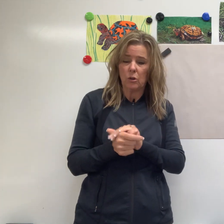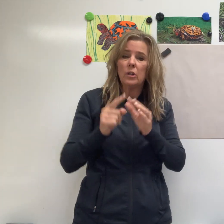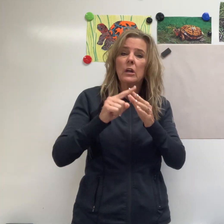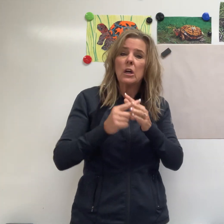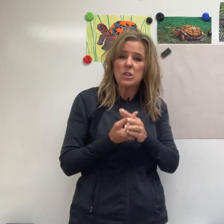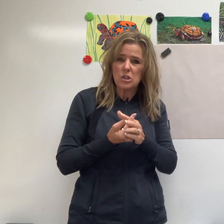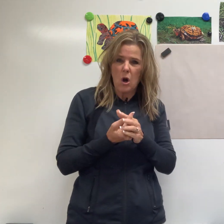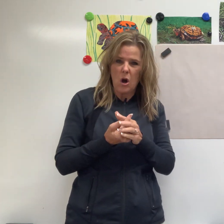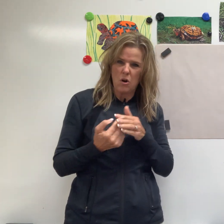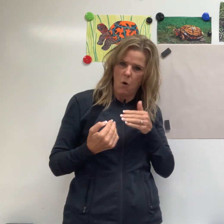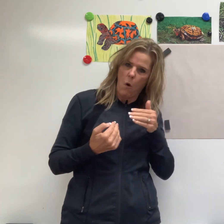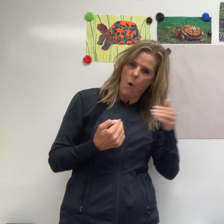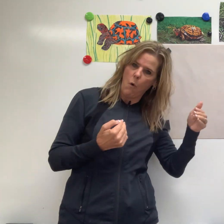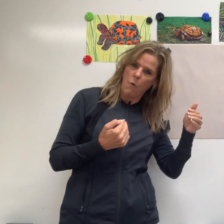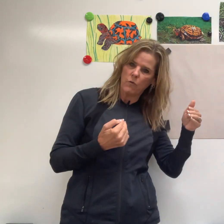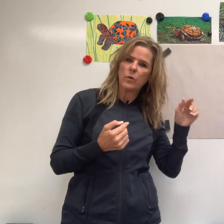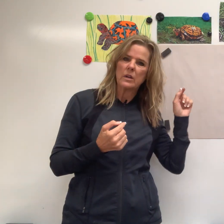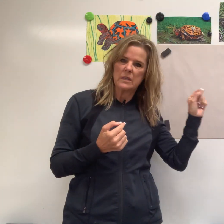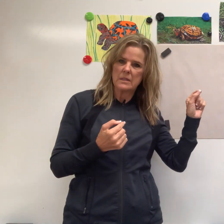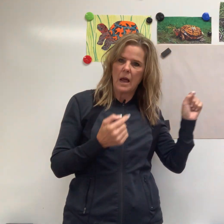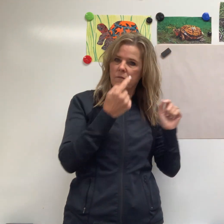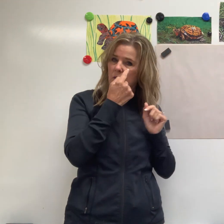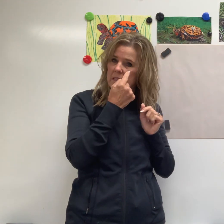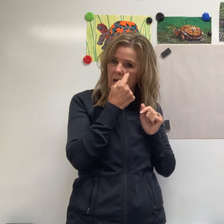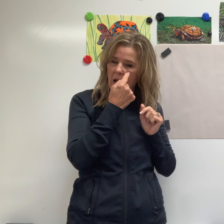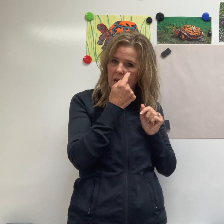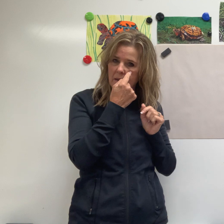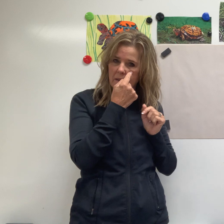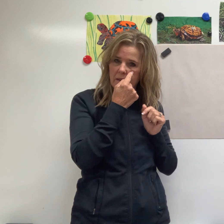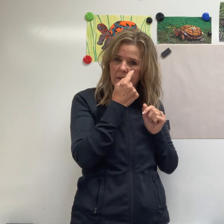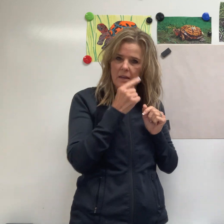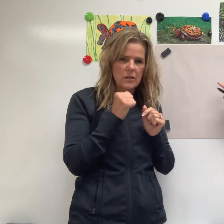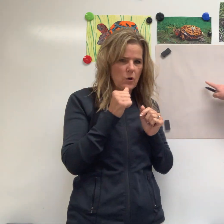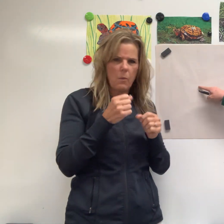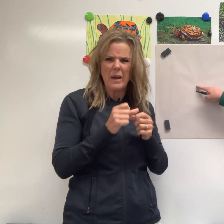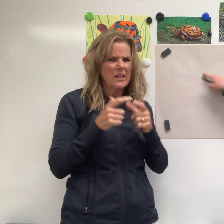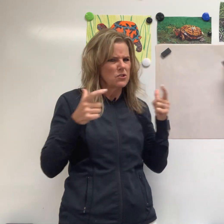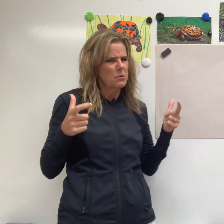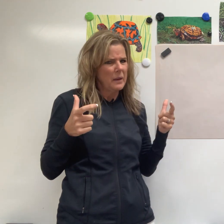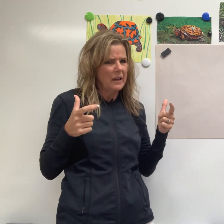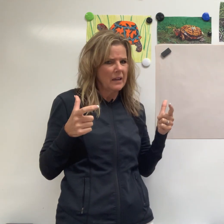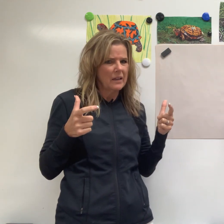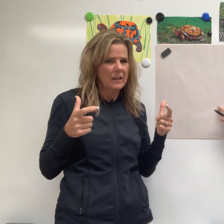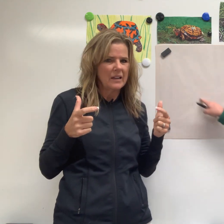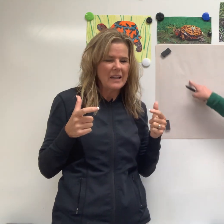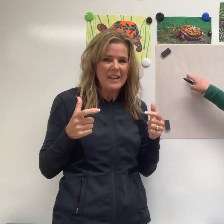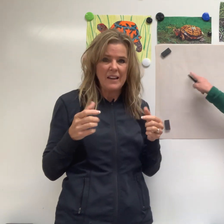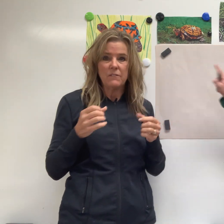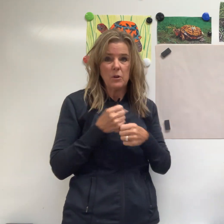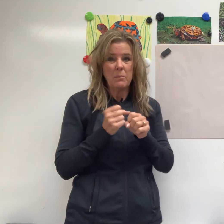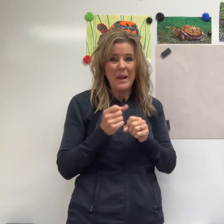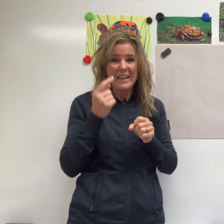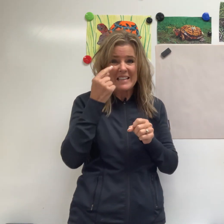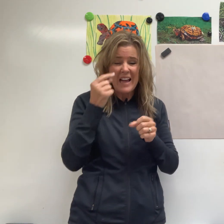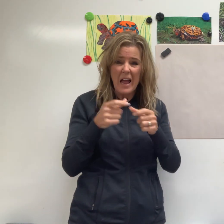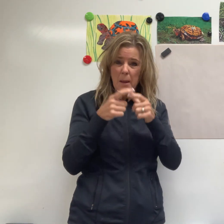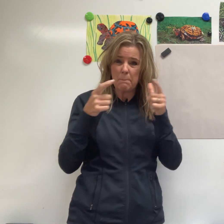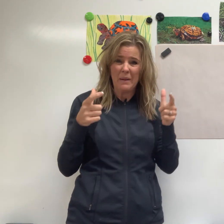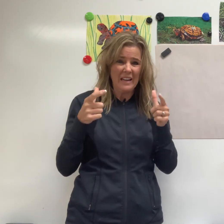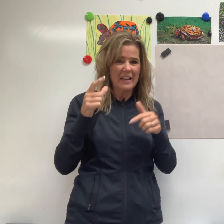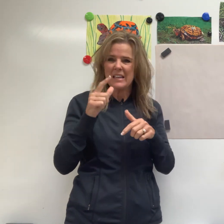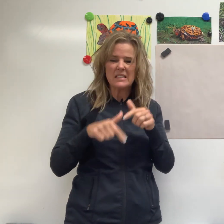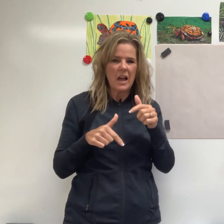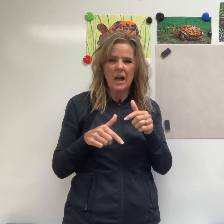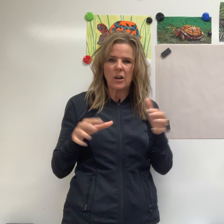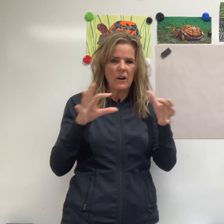start over to the side a little bit for his eyeball. And I suggest you don't make it too big. If you make an eyeball this big, he's certainly not going to fit on